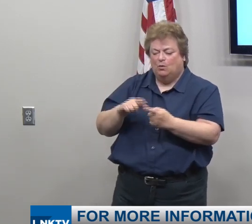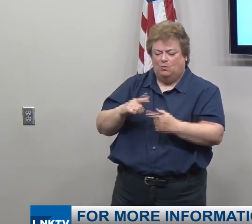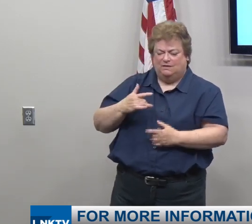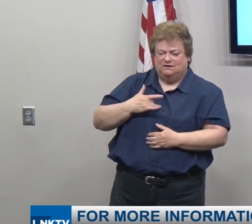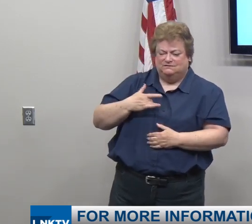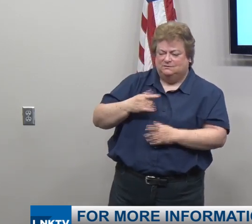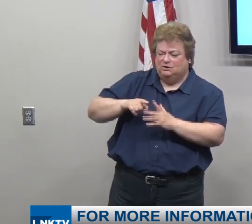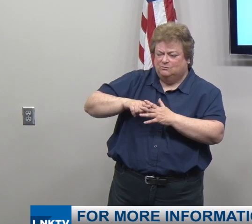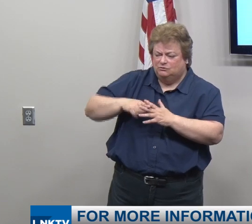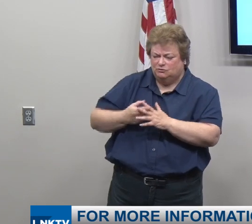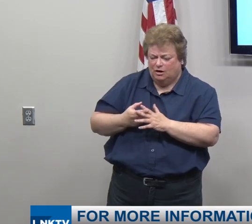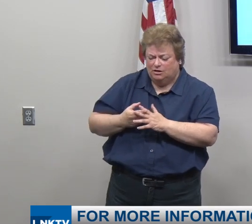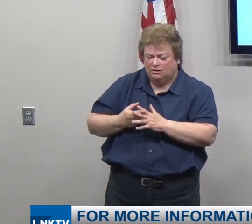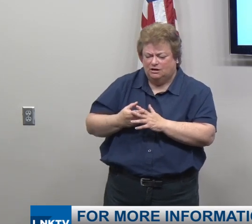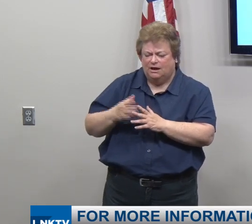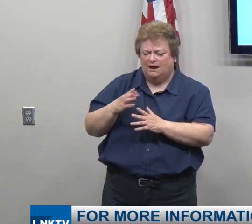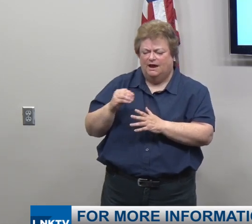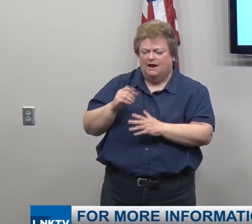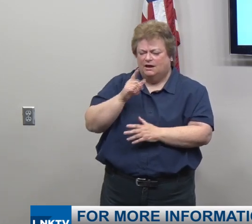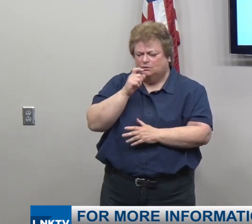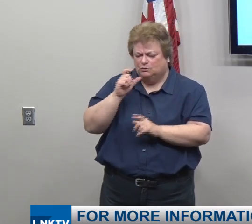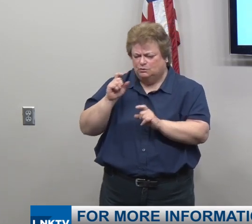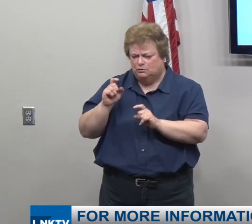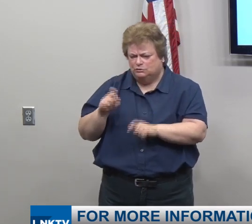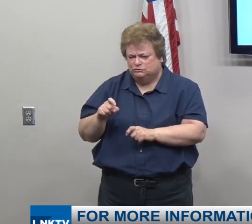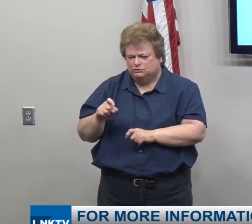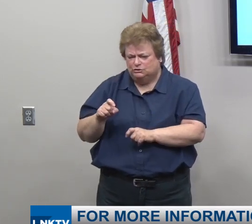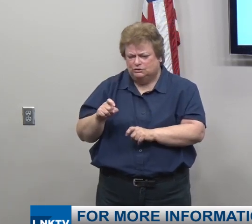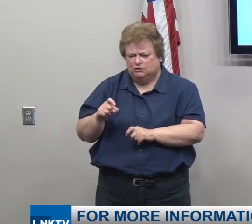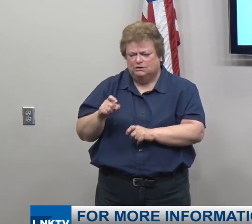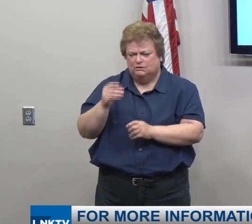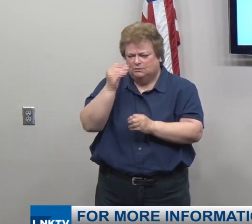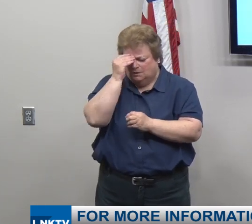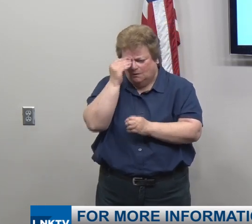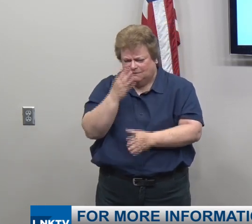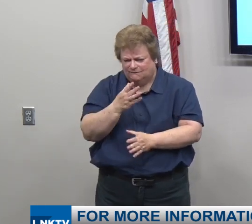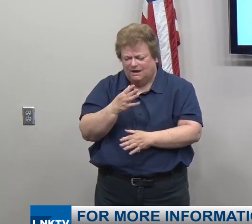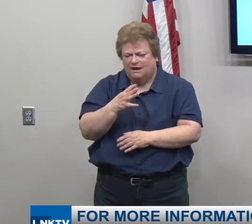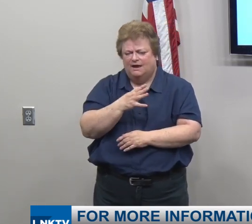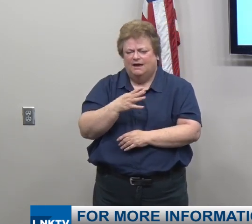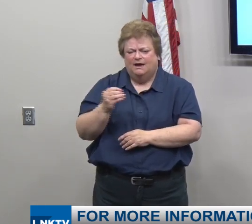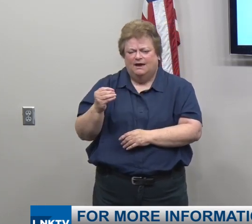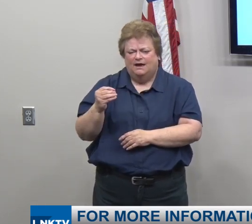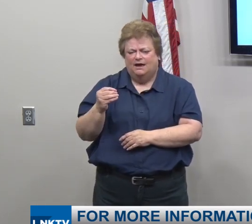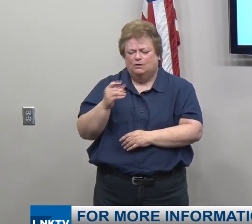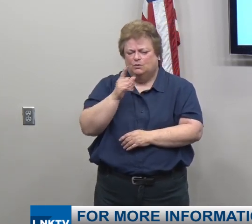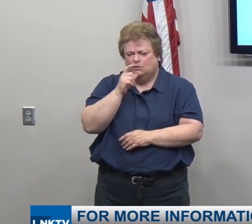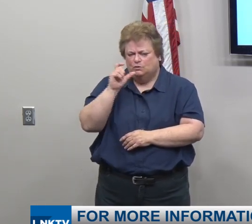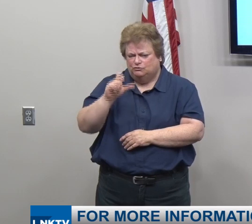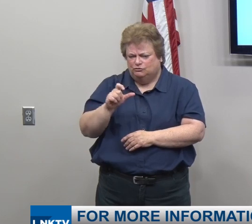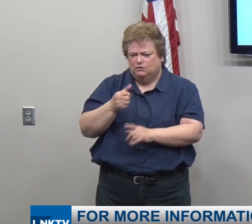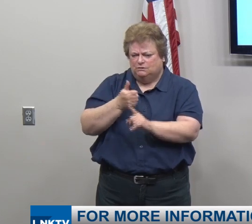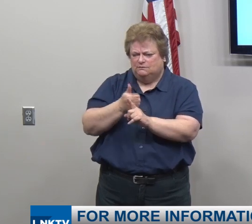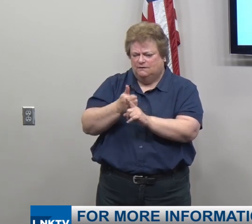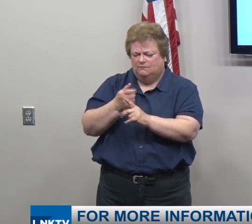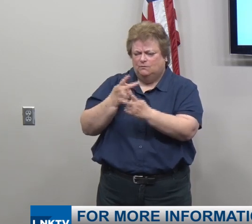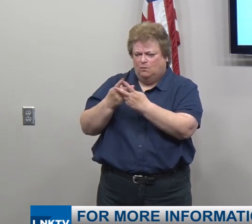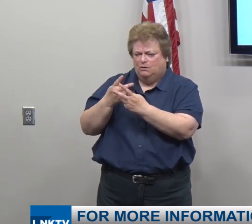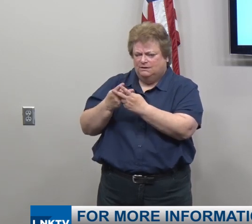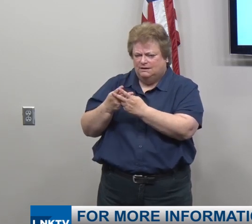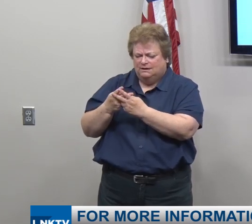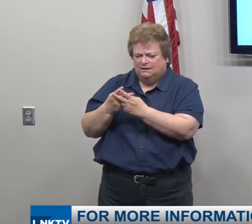occurred and talk about who should be, you know, notified and who should self-quarantine.